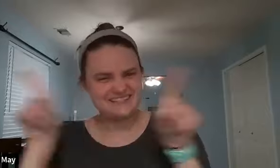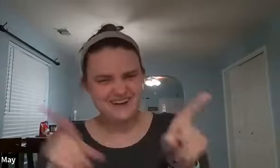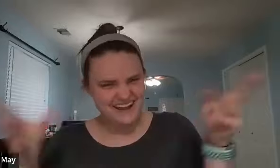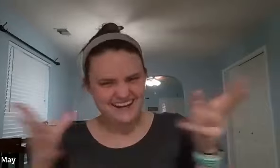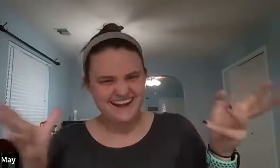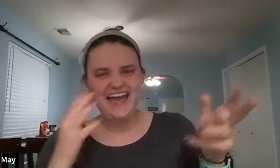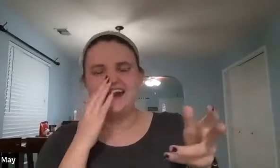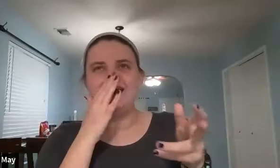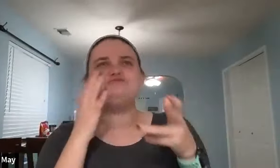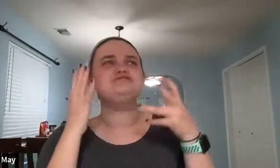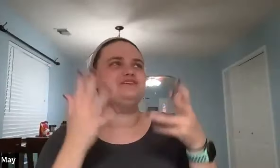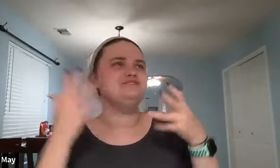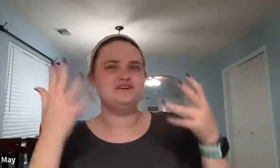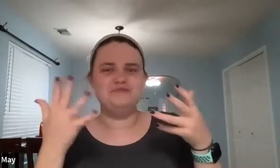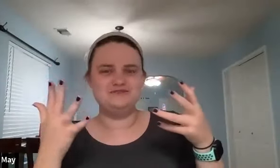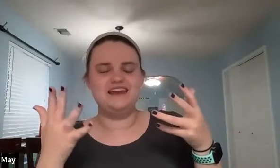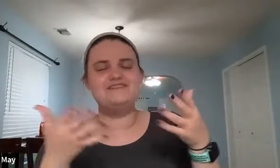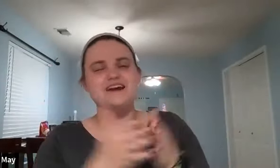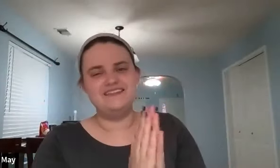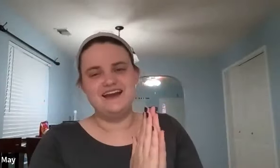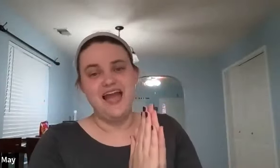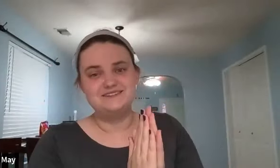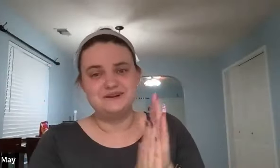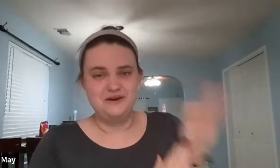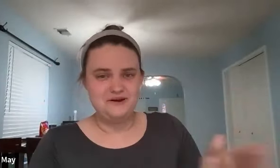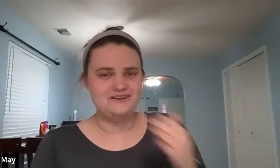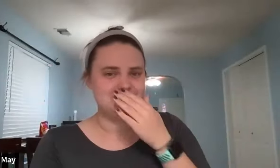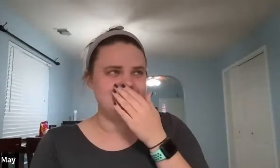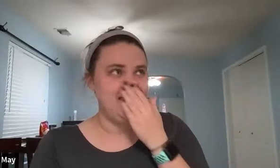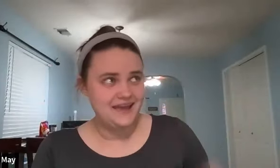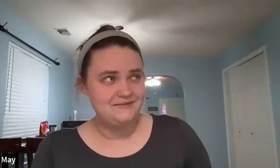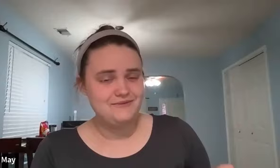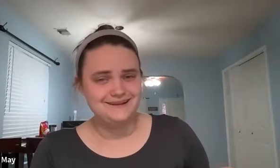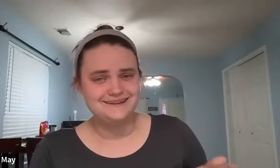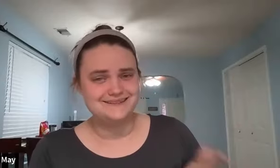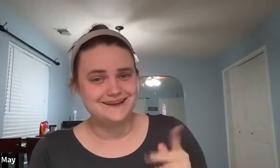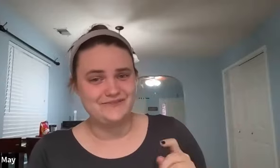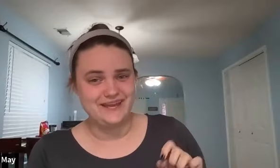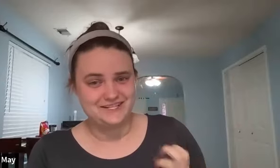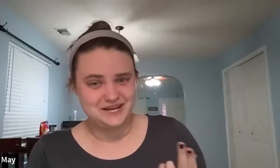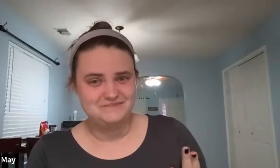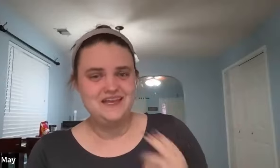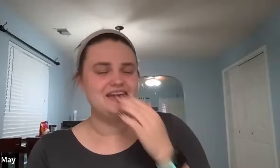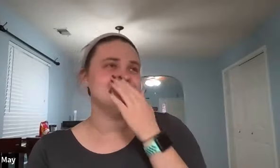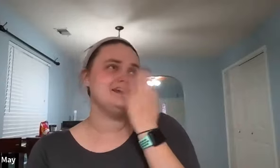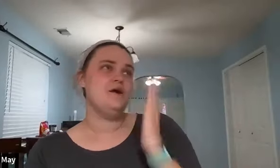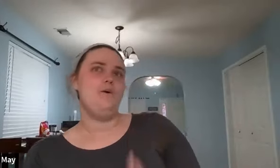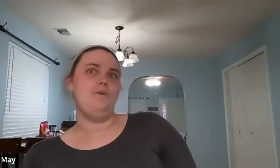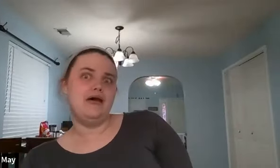what? And I was struggled so much with it. And I asked my coworker, I was like, hey, what is the sign for ketchup? And she's like,